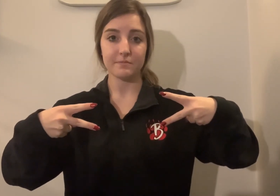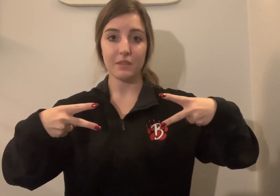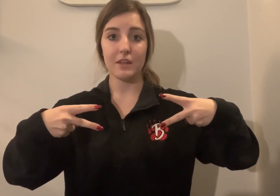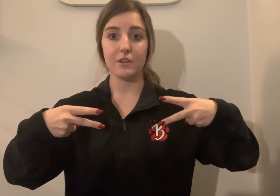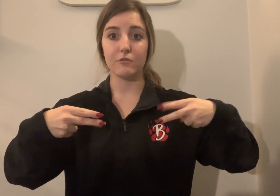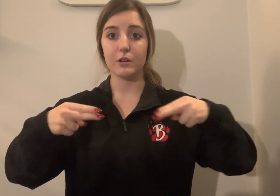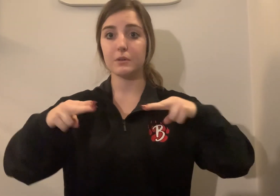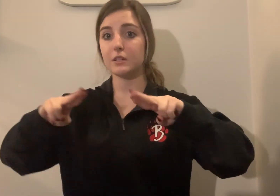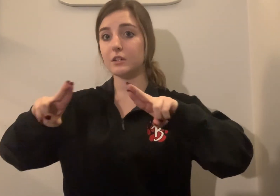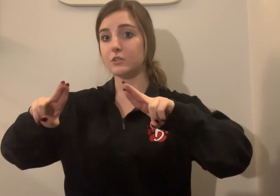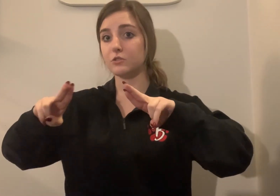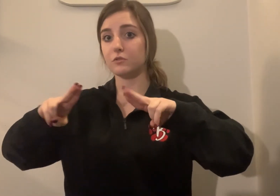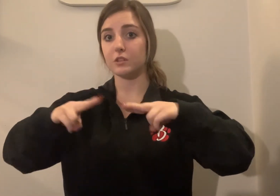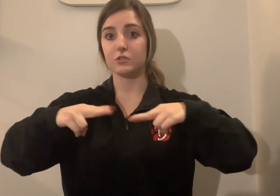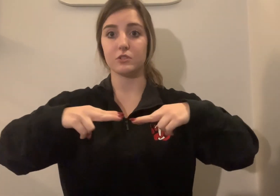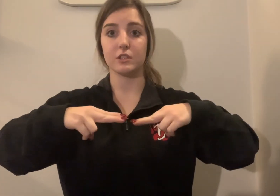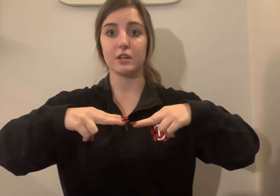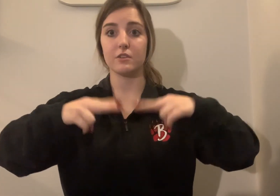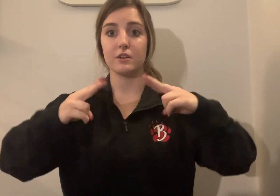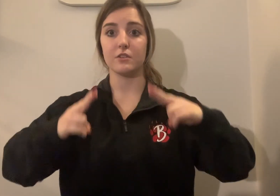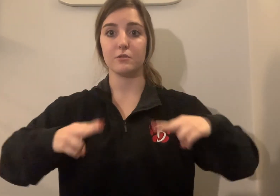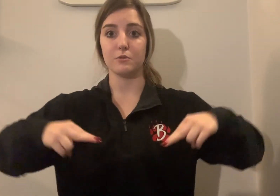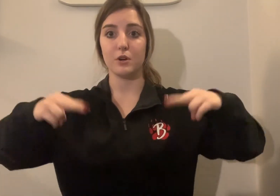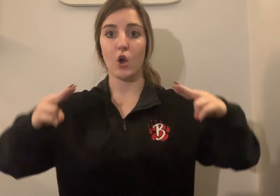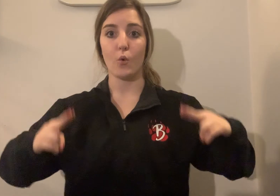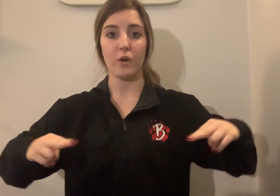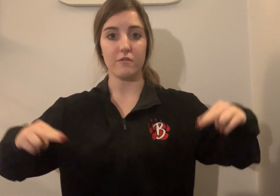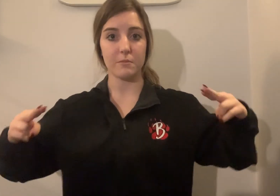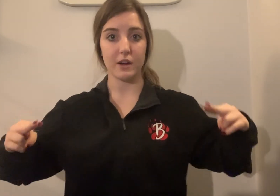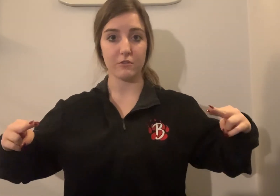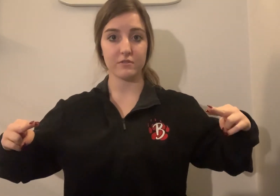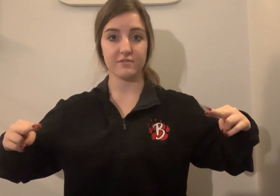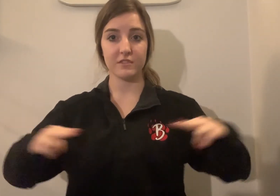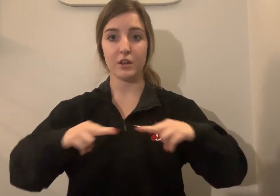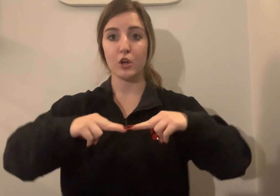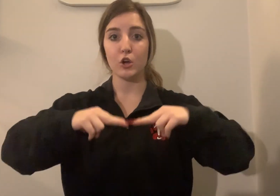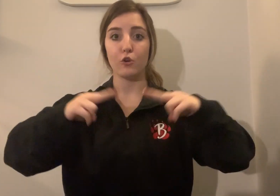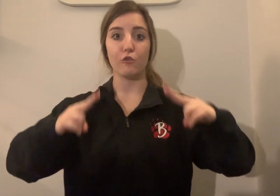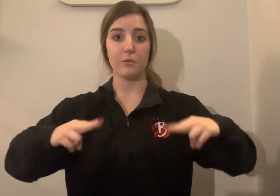And then ribbon, the 2 fingers are together and you wave them out. Ribbon.